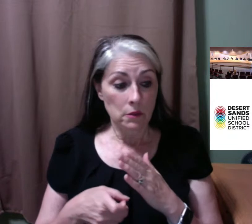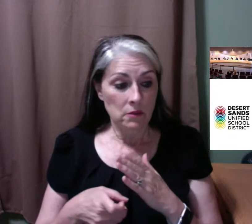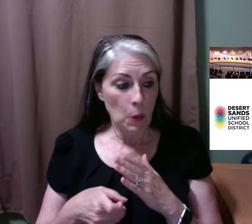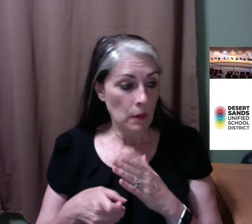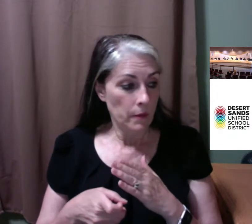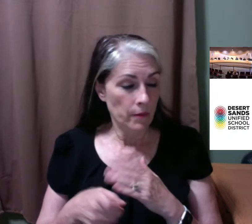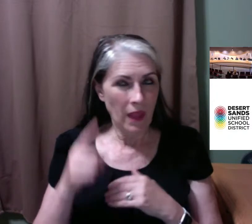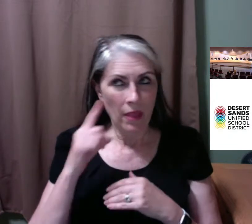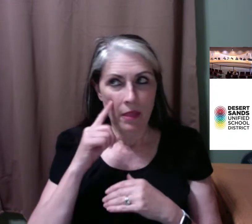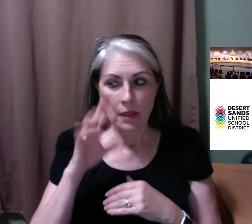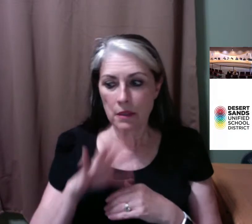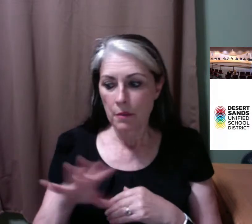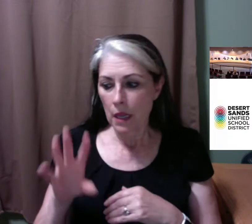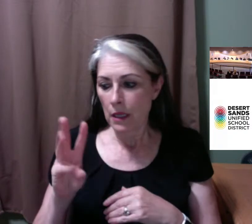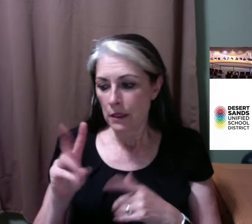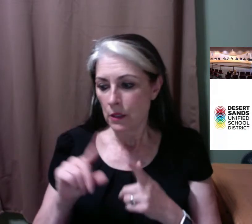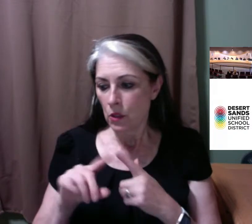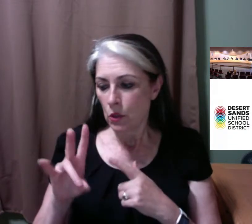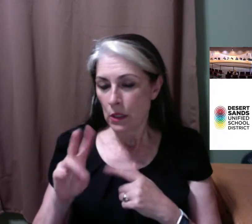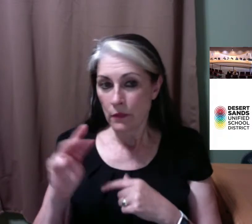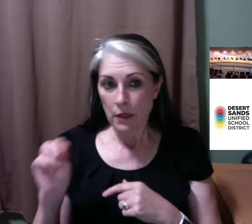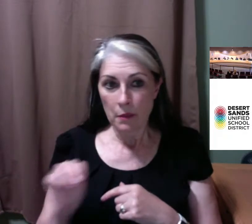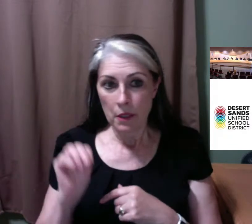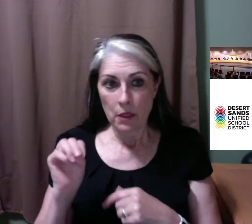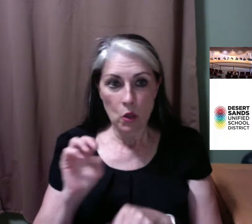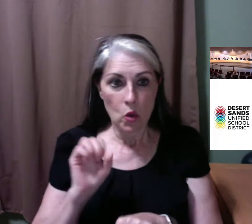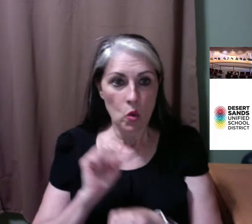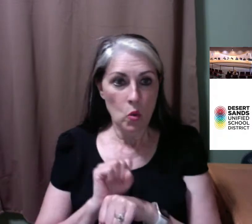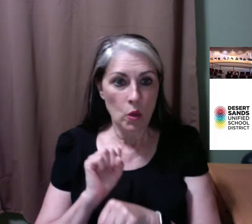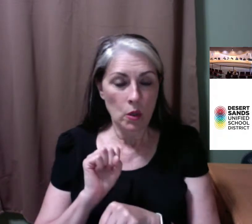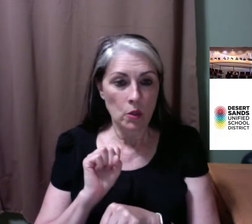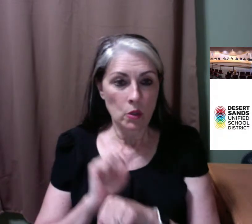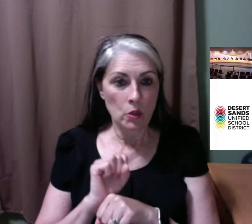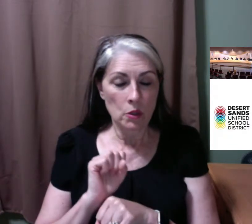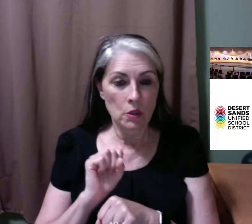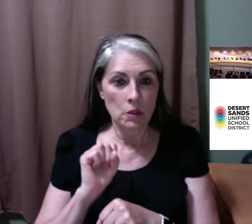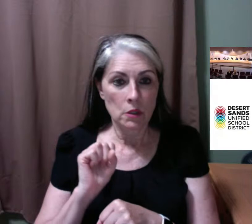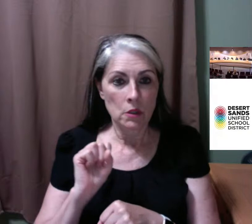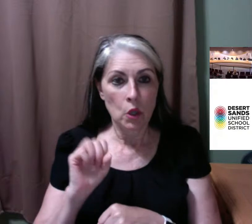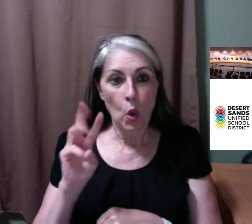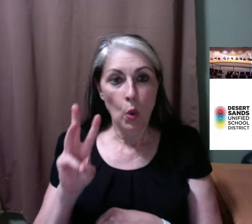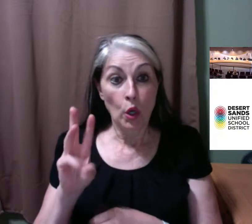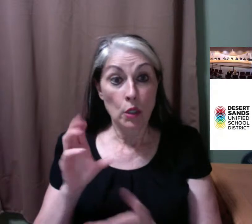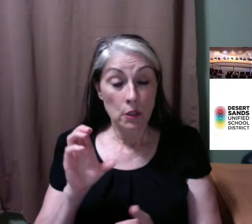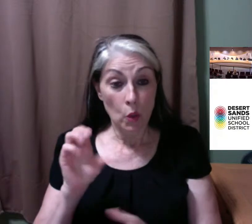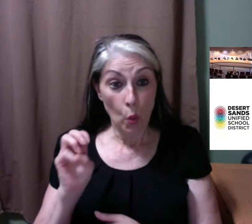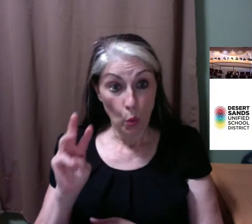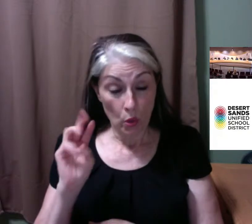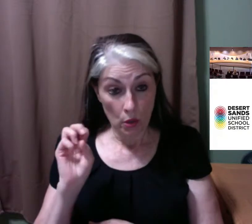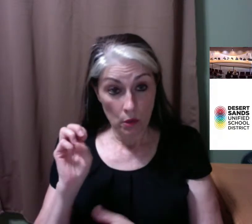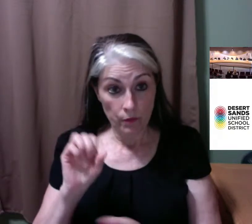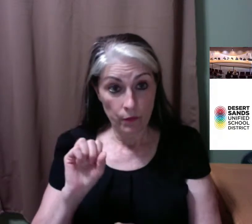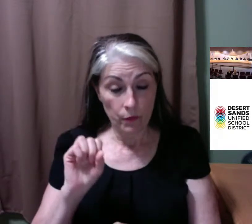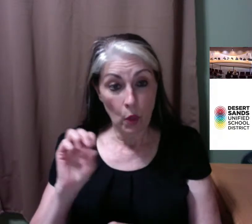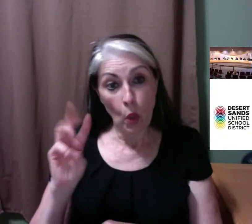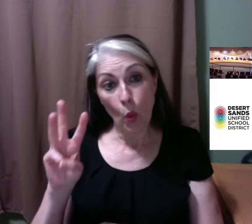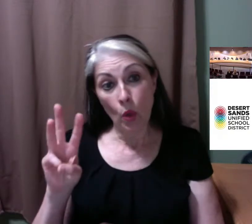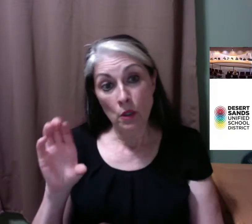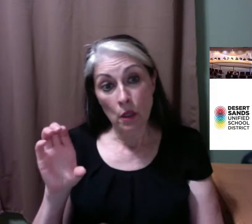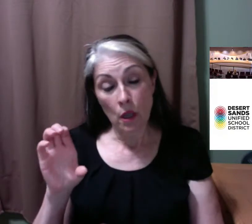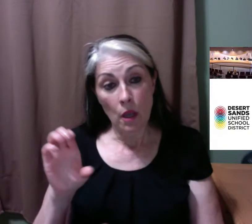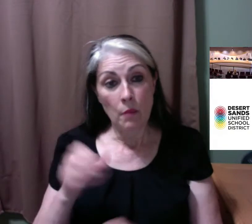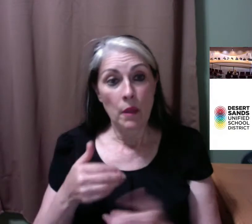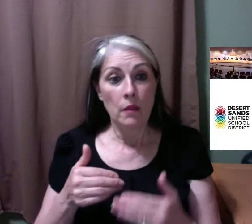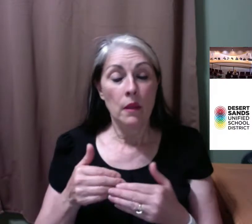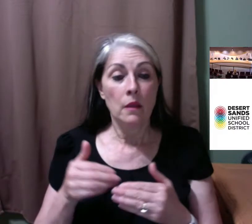I think there's about $6 or $7 million for workers' comp, and then the balances to fund our post-retirement benefits for